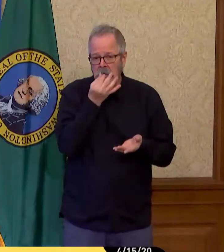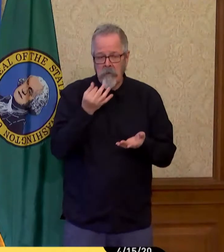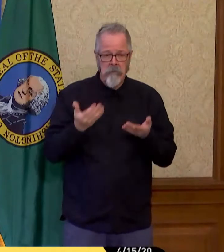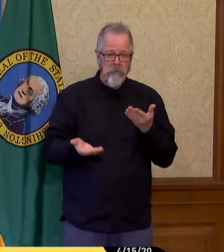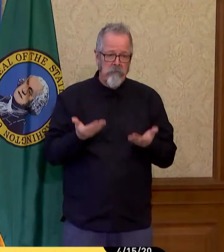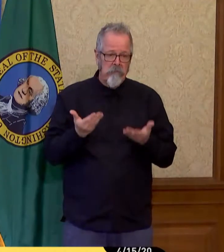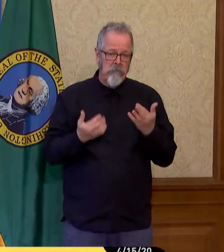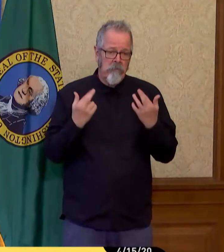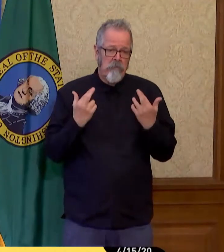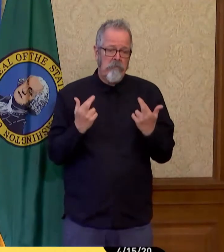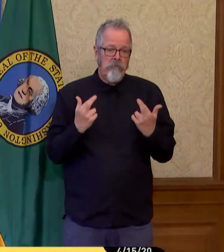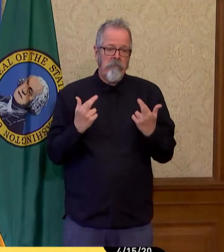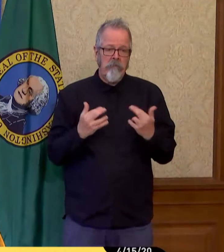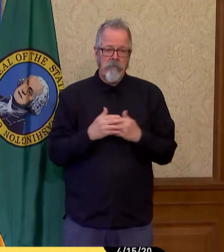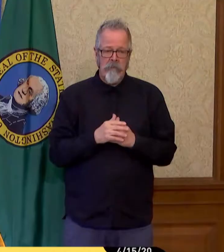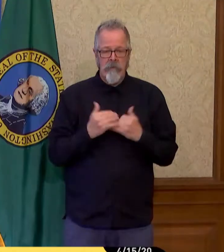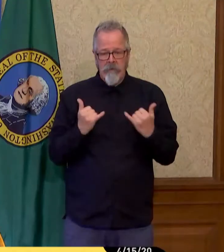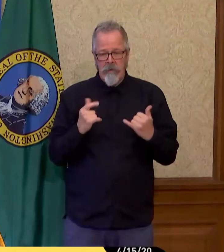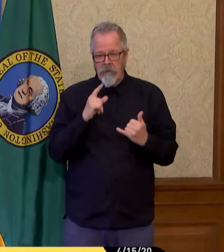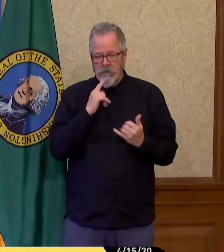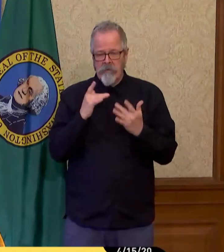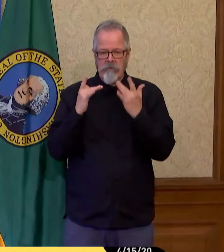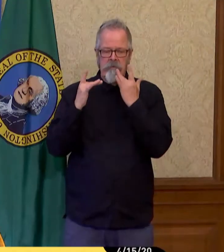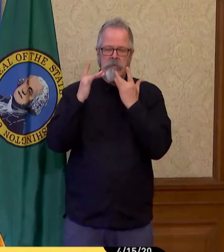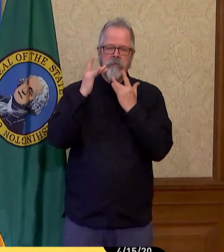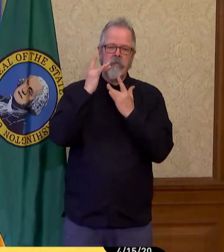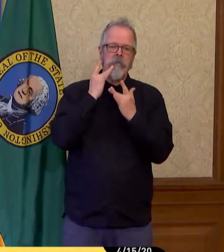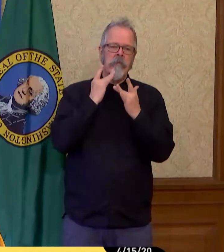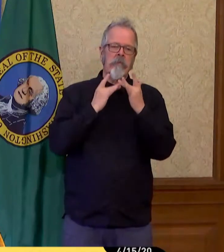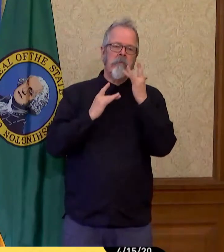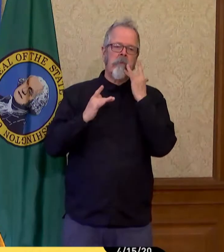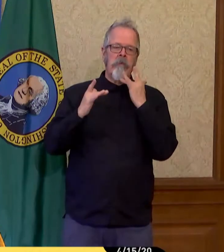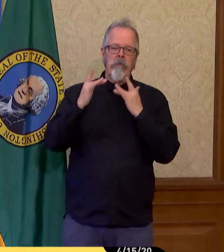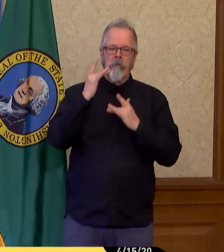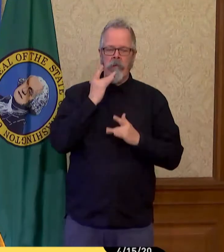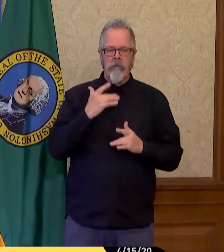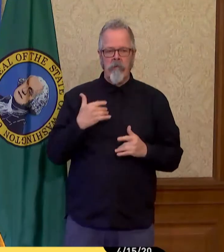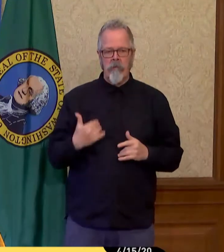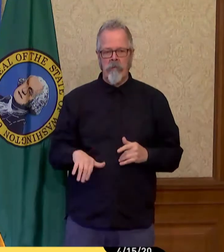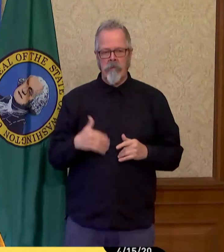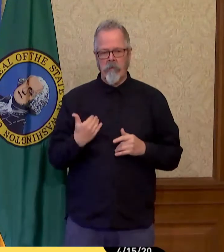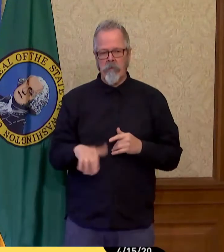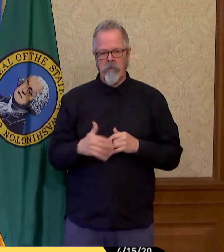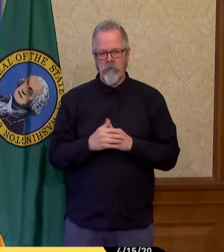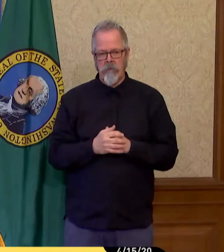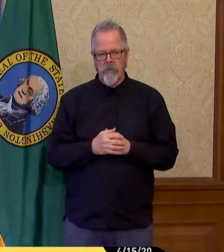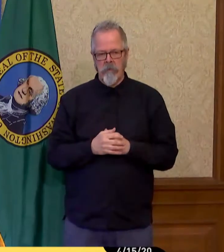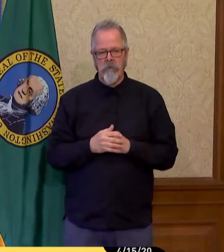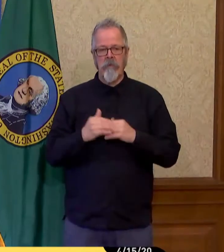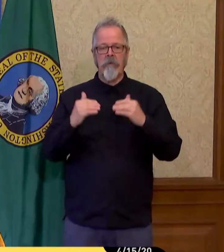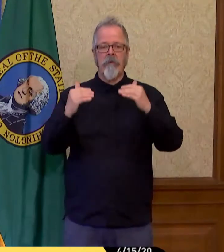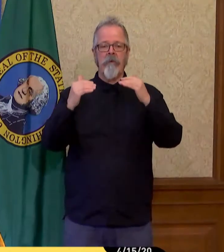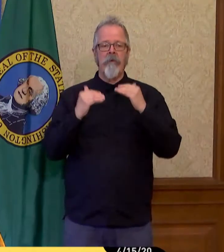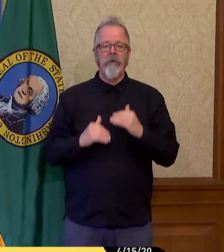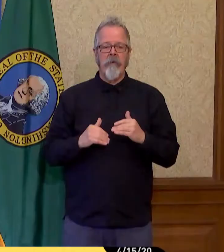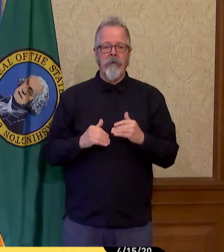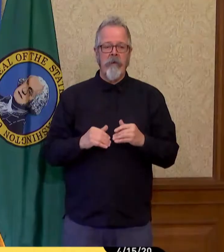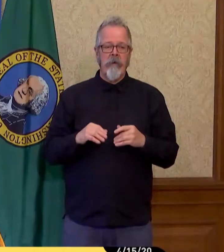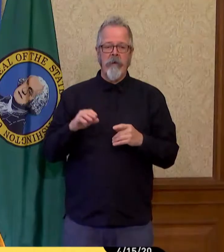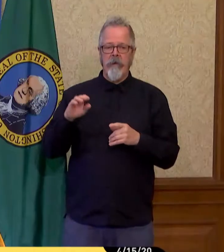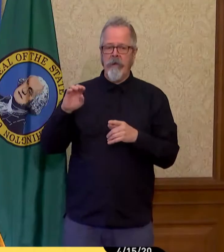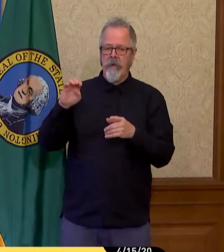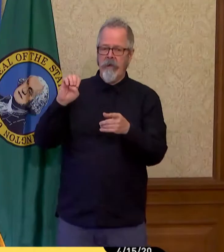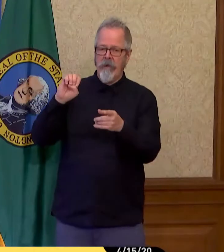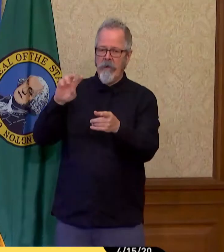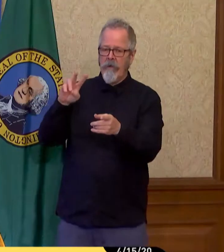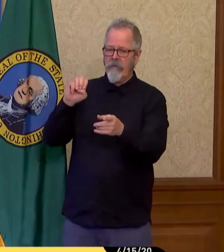Governor, 2 questions. First, yesterday you received a letter, your office received a letter from